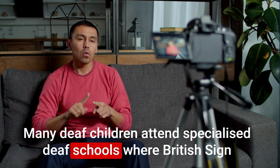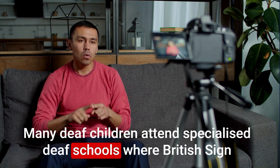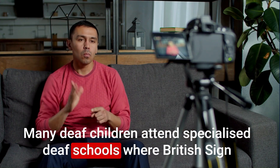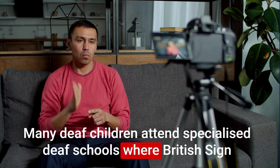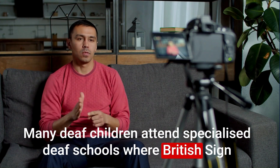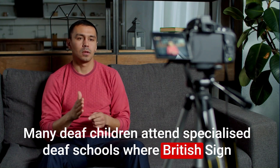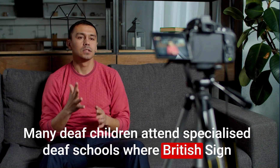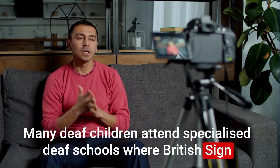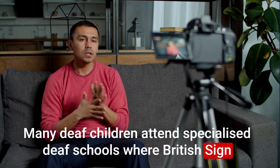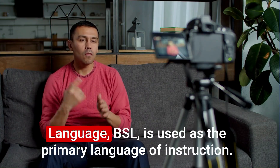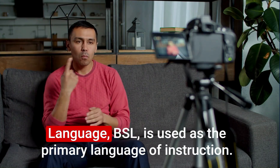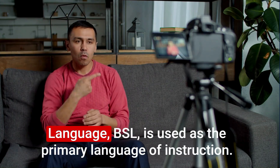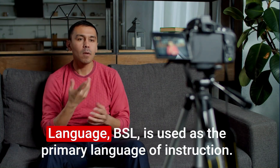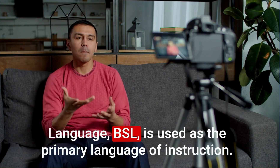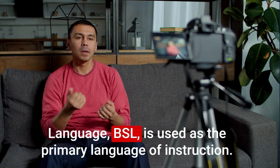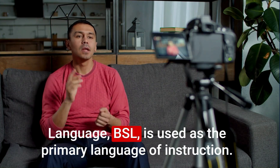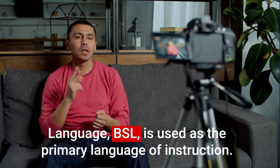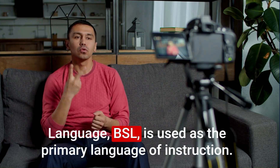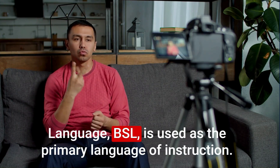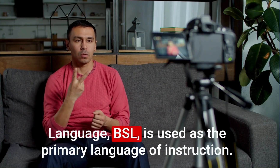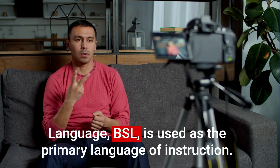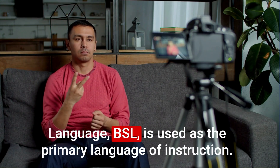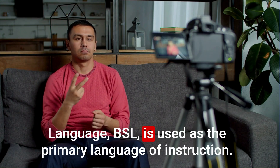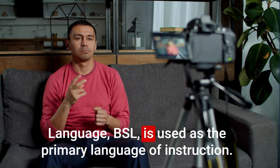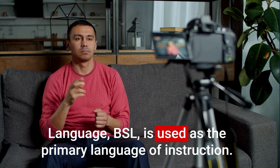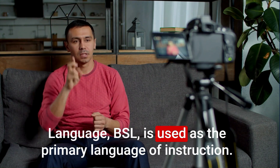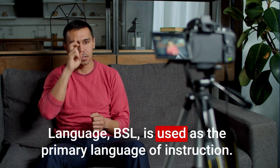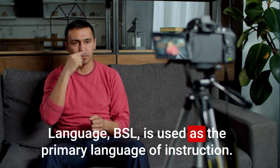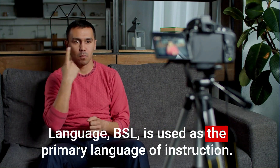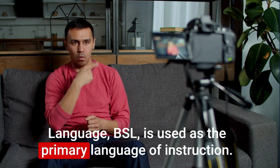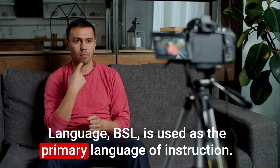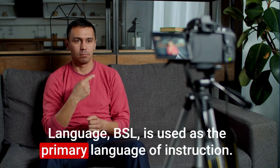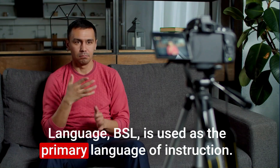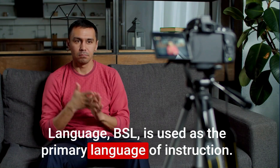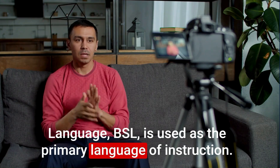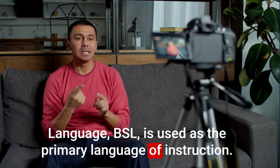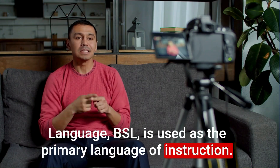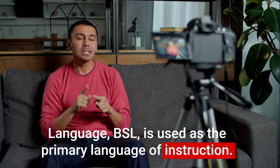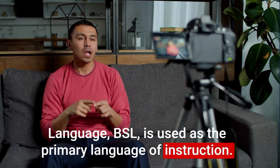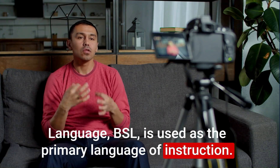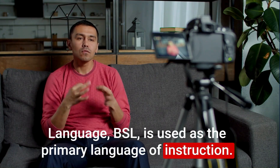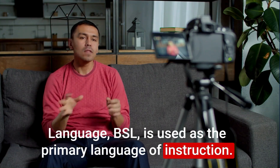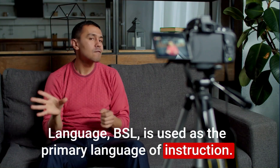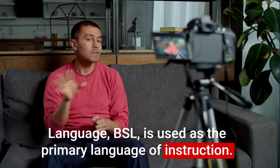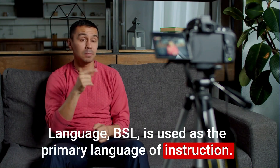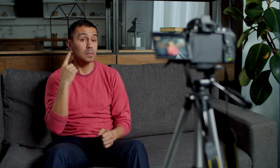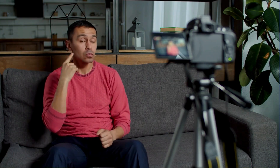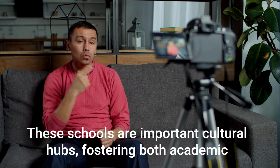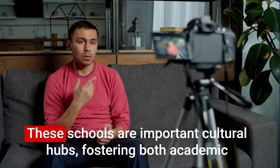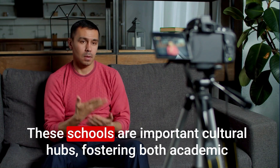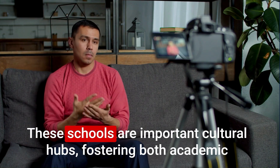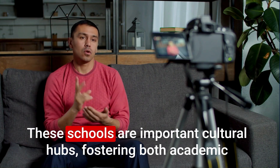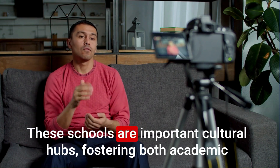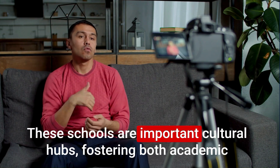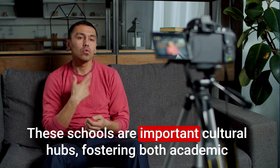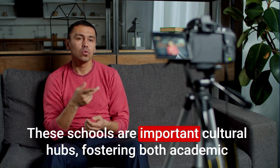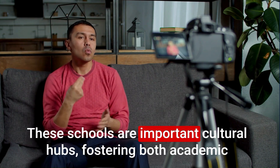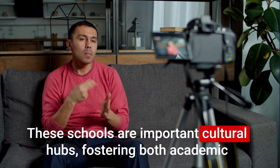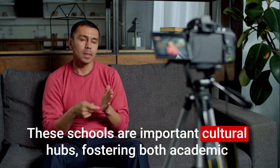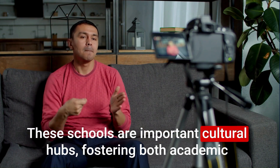schools where British Sign Language, BSL, is used as the primary language of instruction. These schools are important cultural